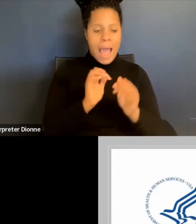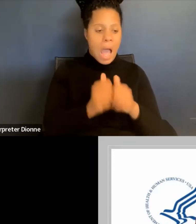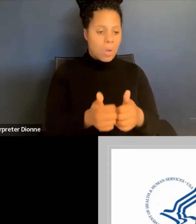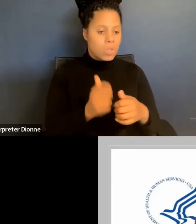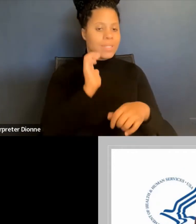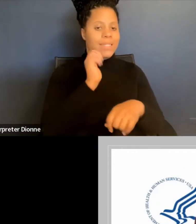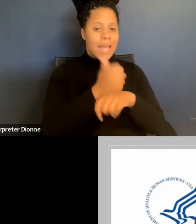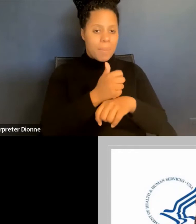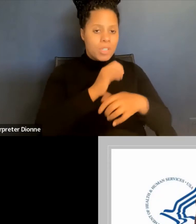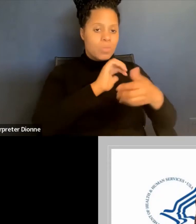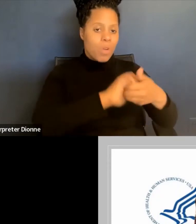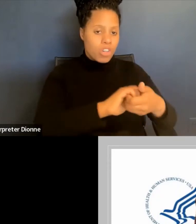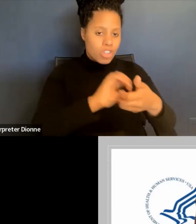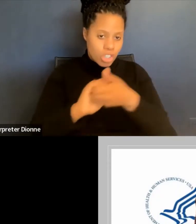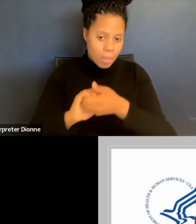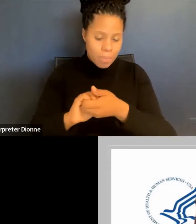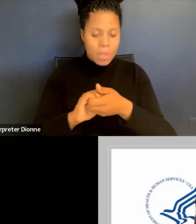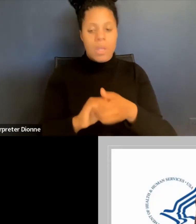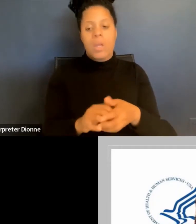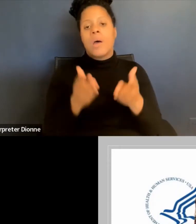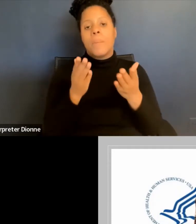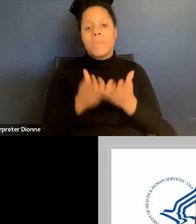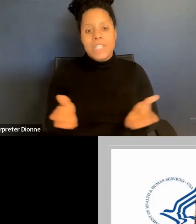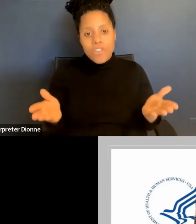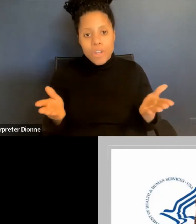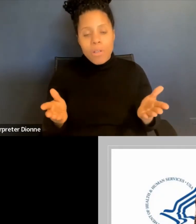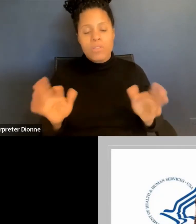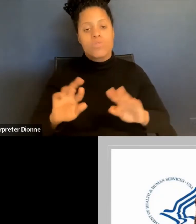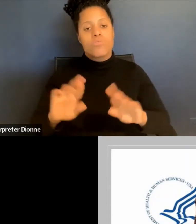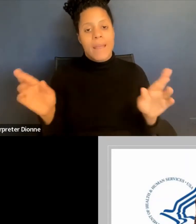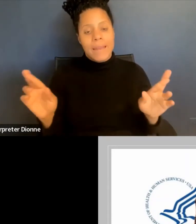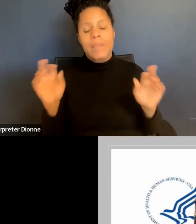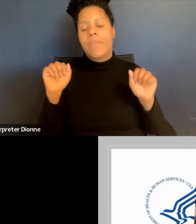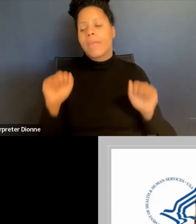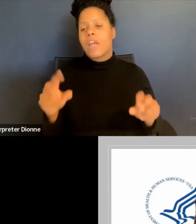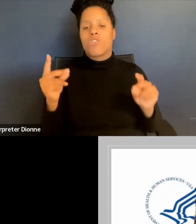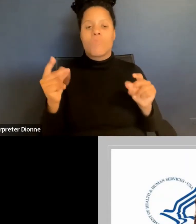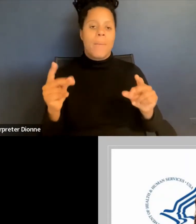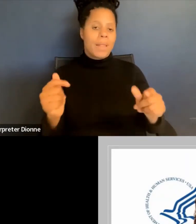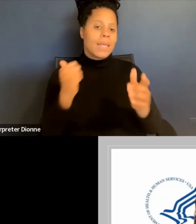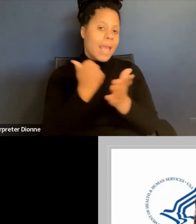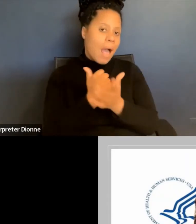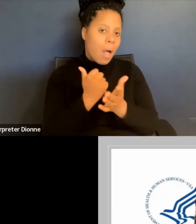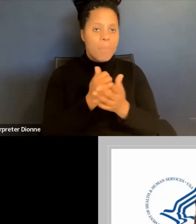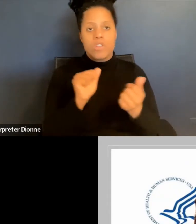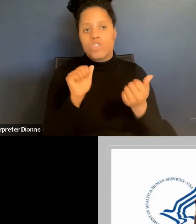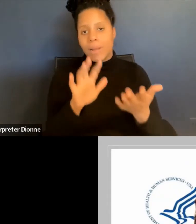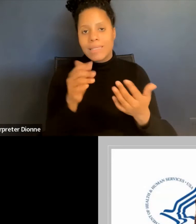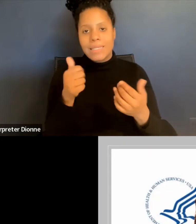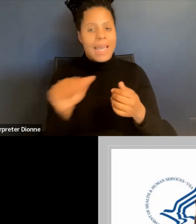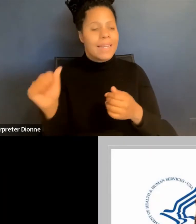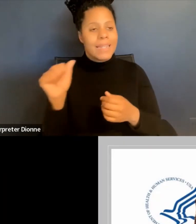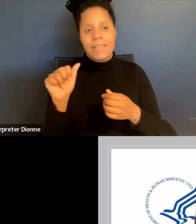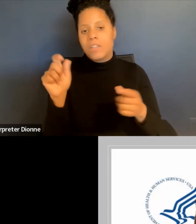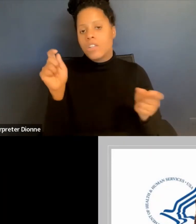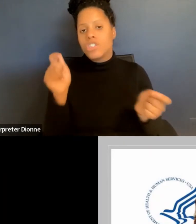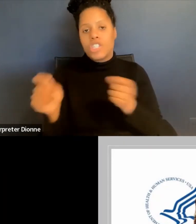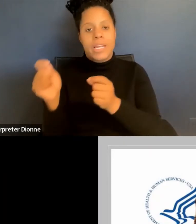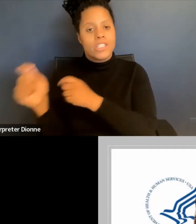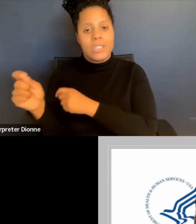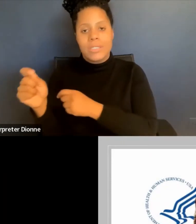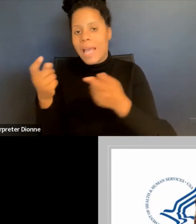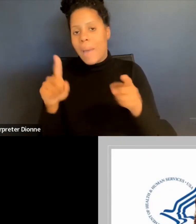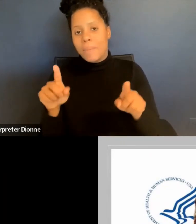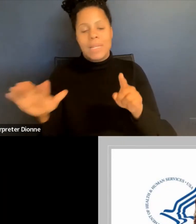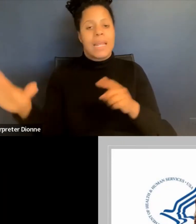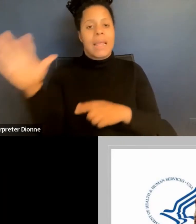on hand that they can rapidly address, any change in the environment. But yes, I mean, any individual can, you